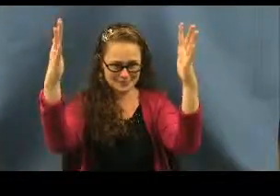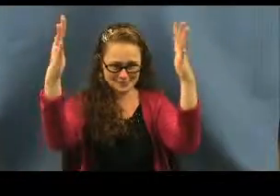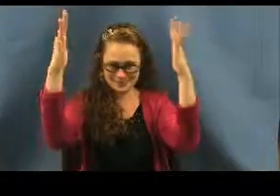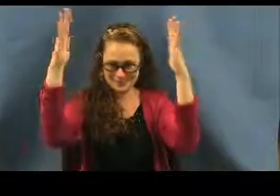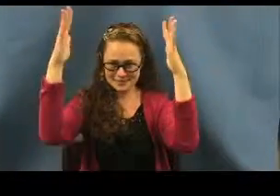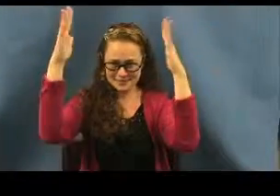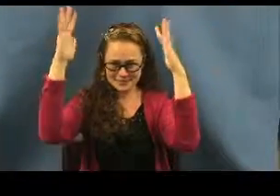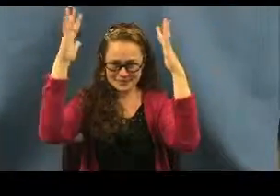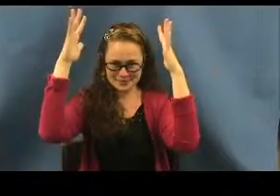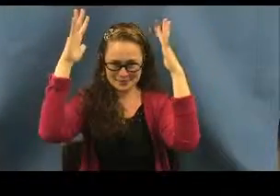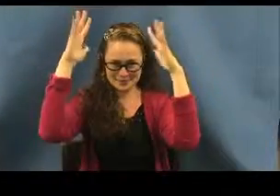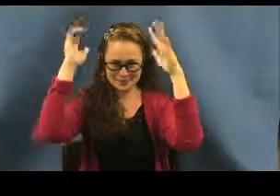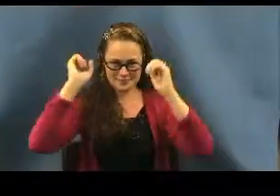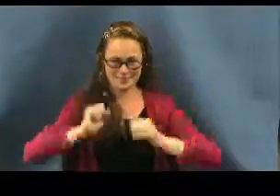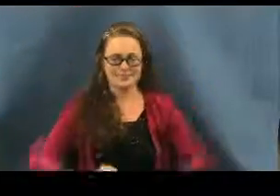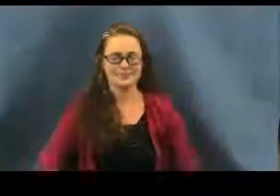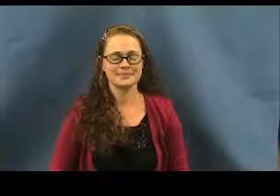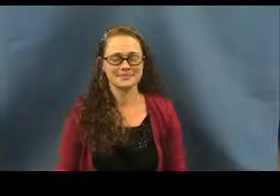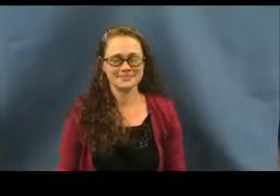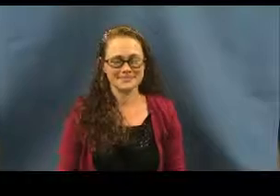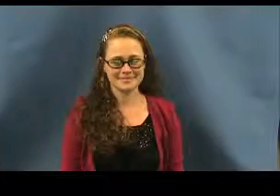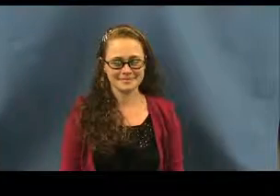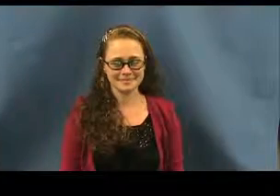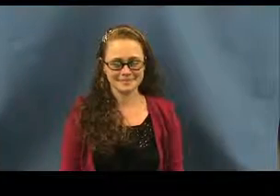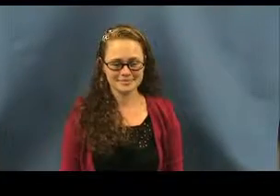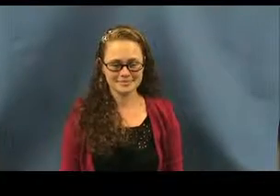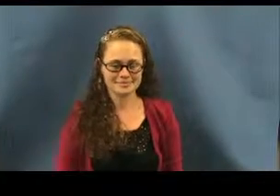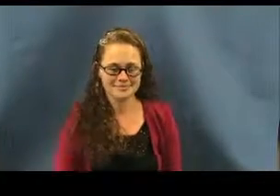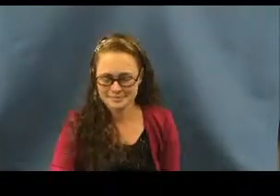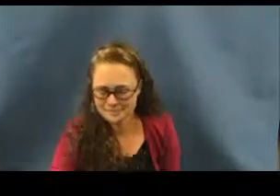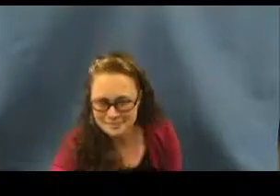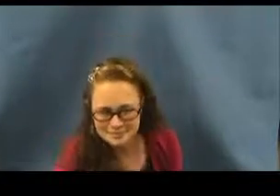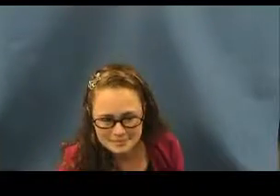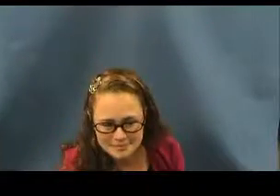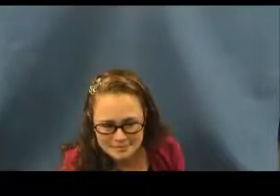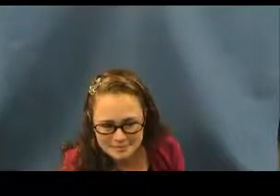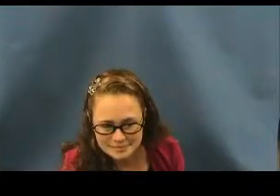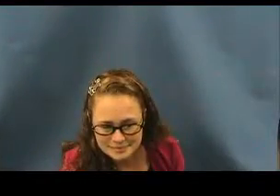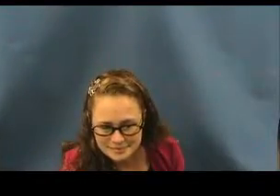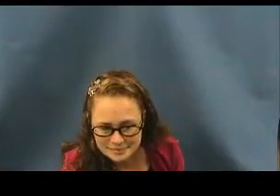Some events